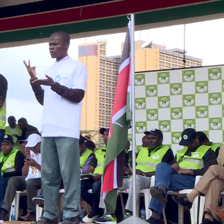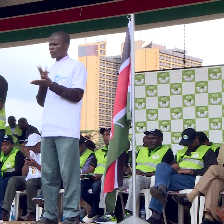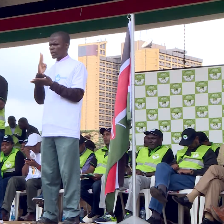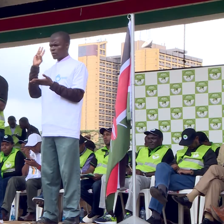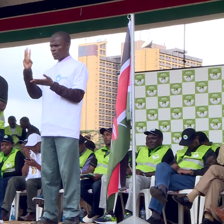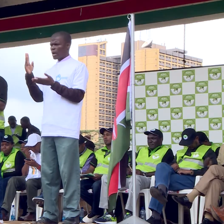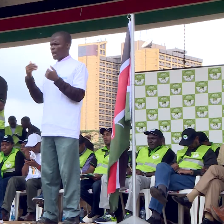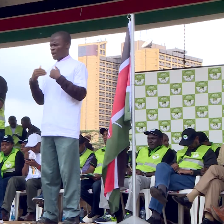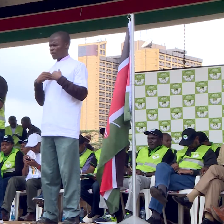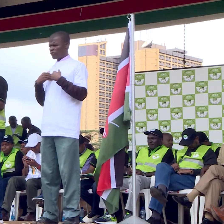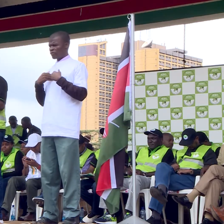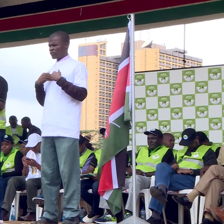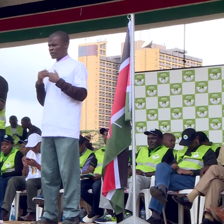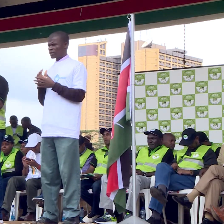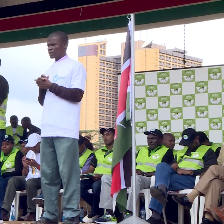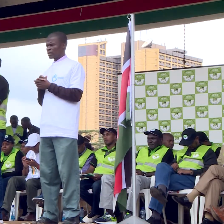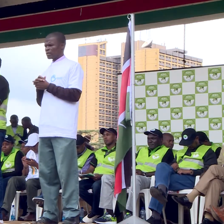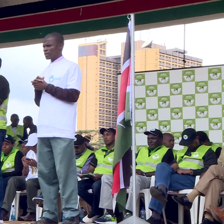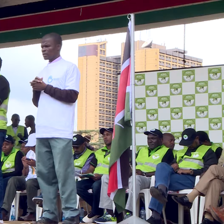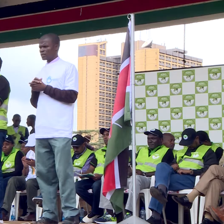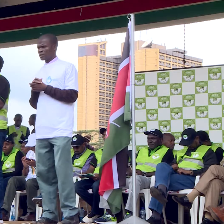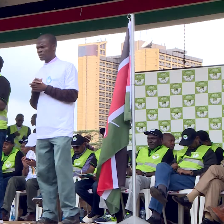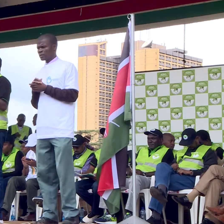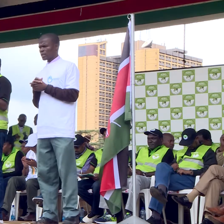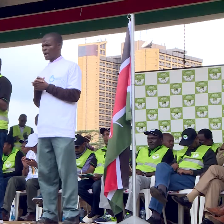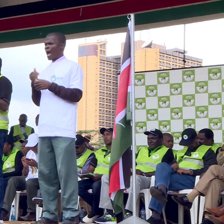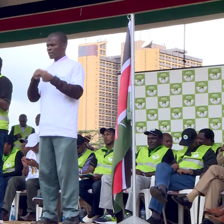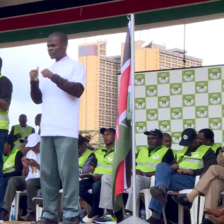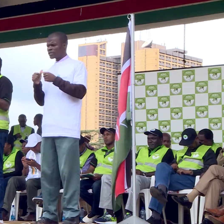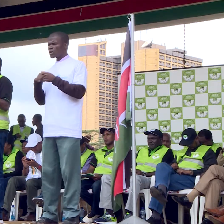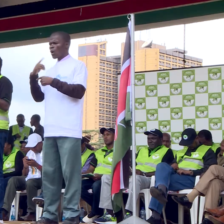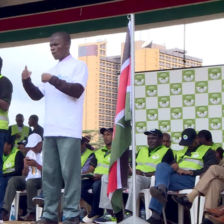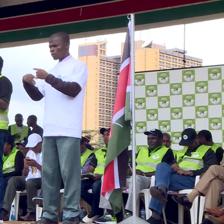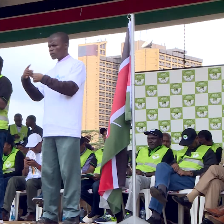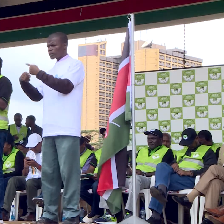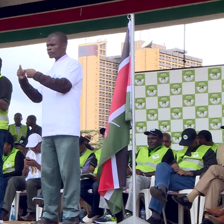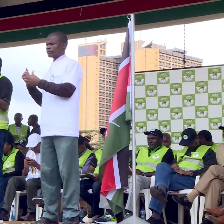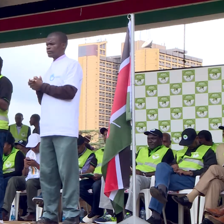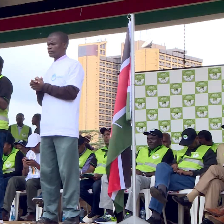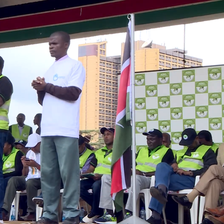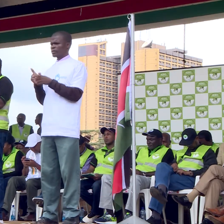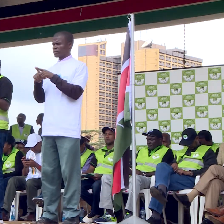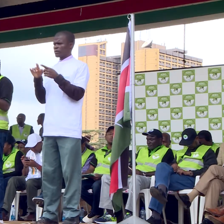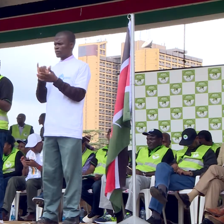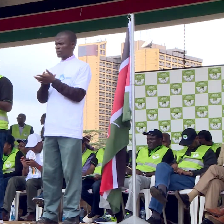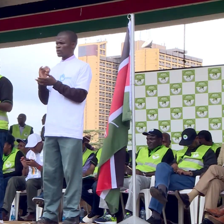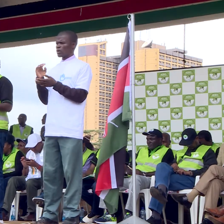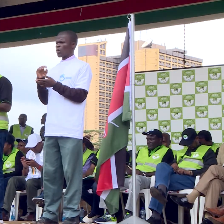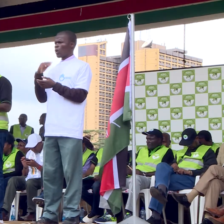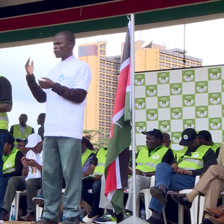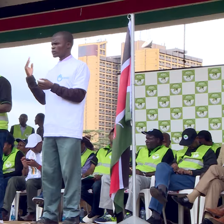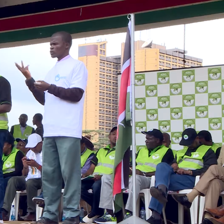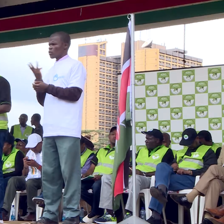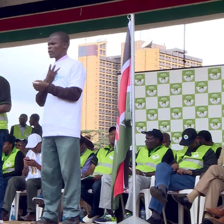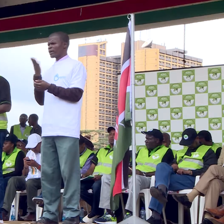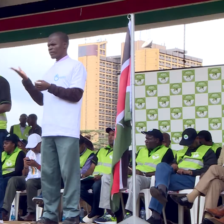our 8th activities. We've been doing it, but we will up our game such that we are present, we are more visible